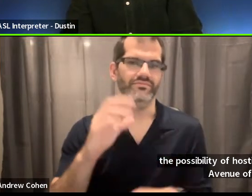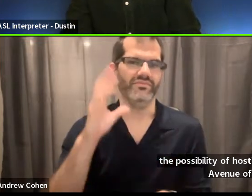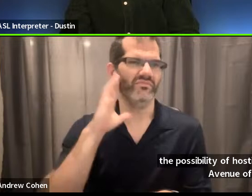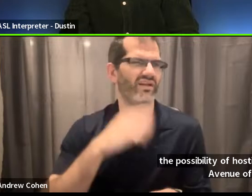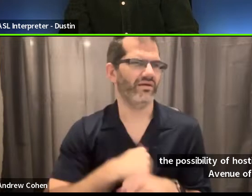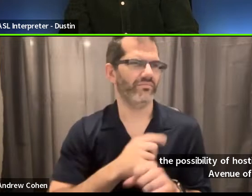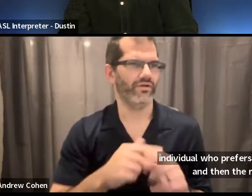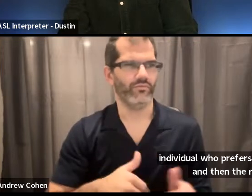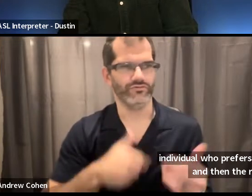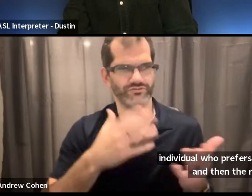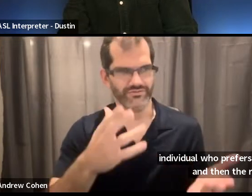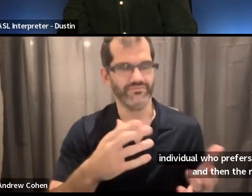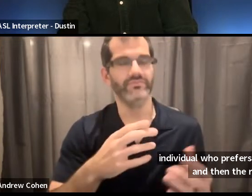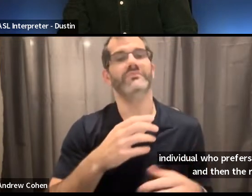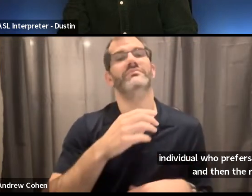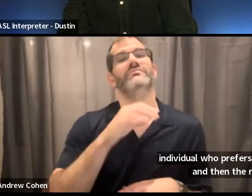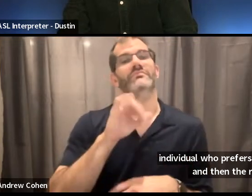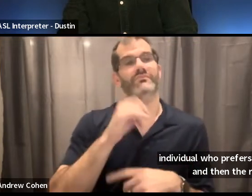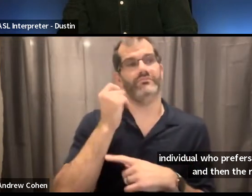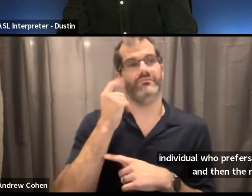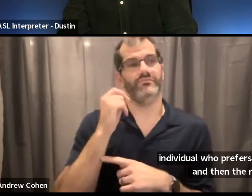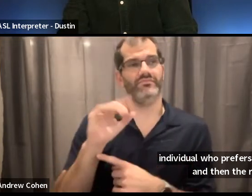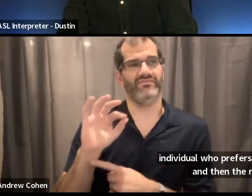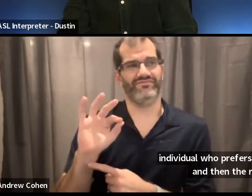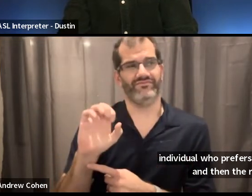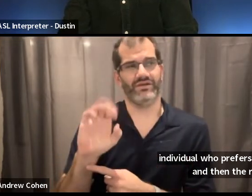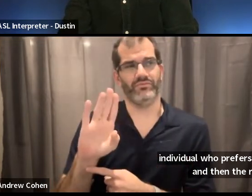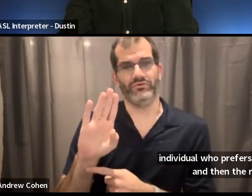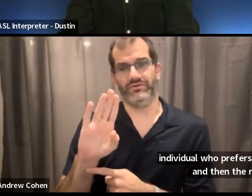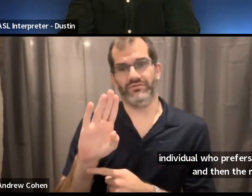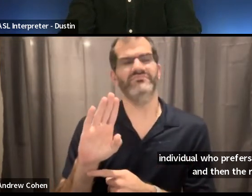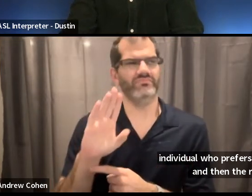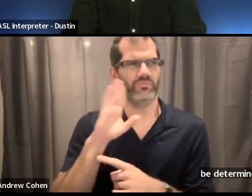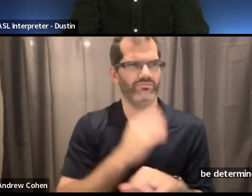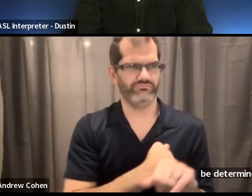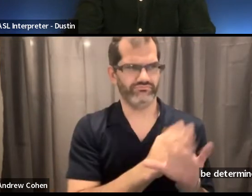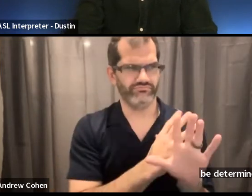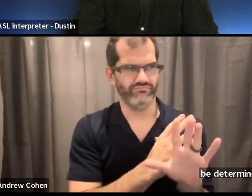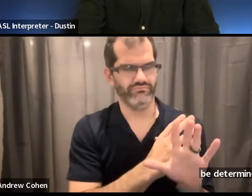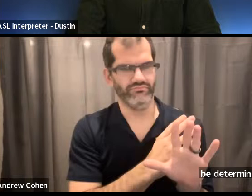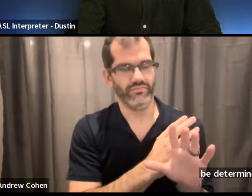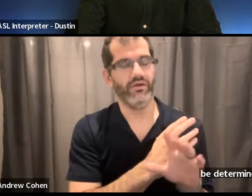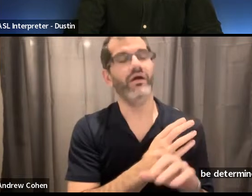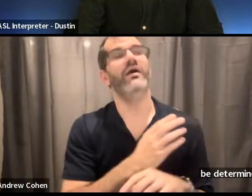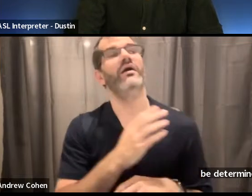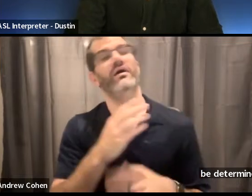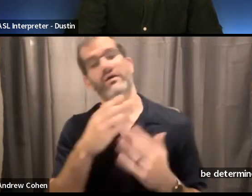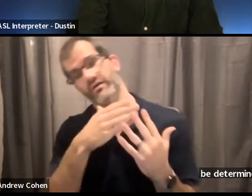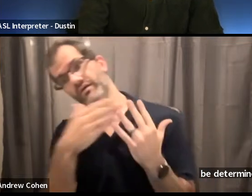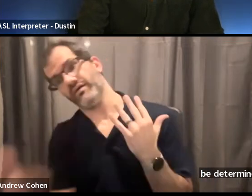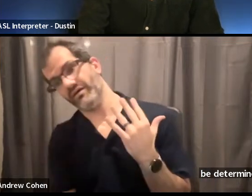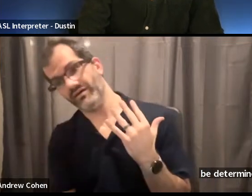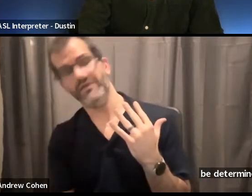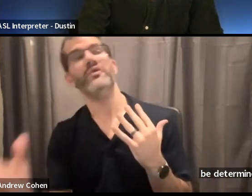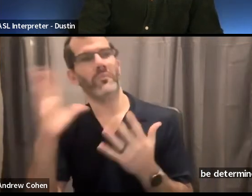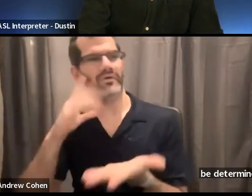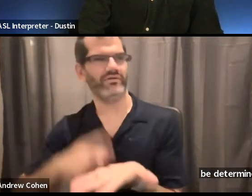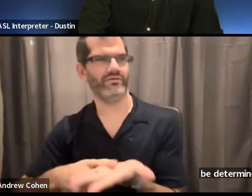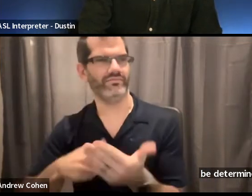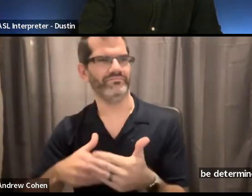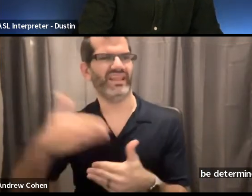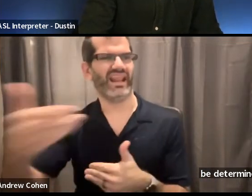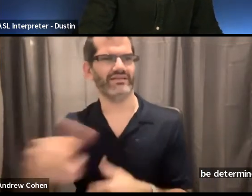Commissioner Cohen? Commissioner Cohen here. I would like to propose that the February meeting be virtual,